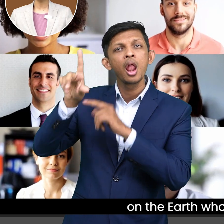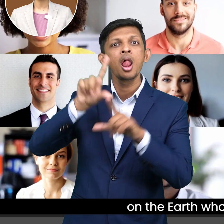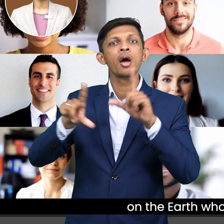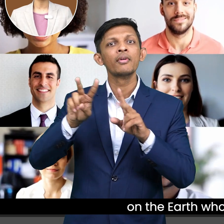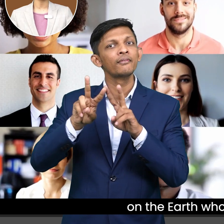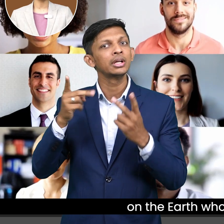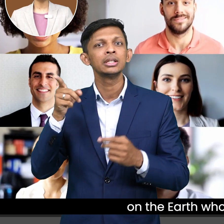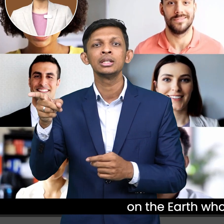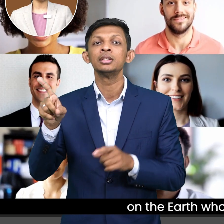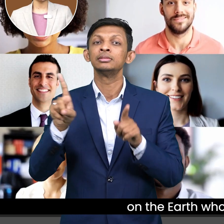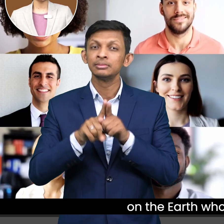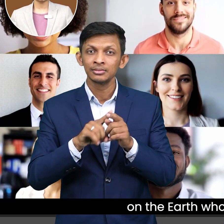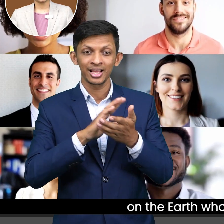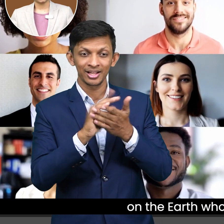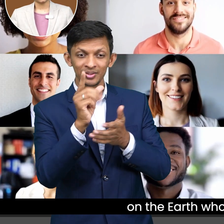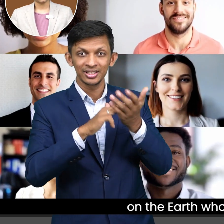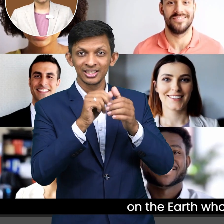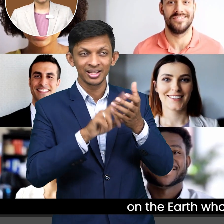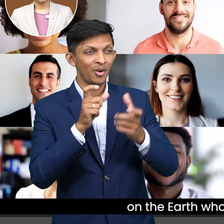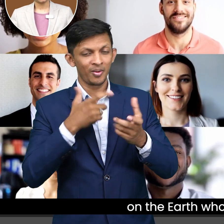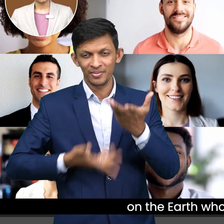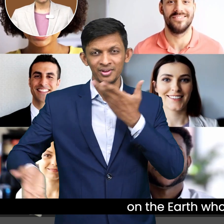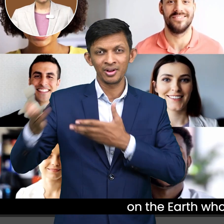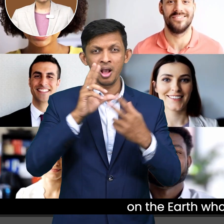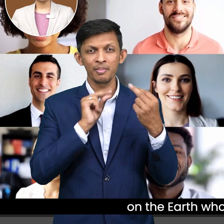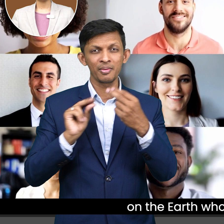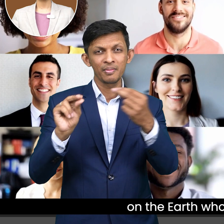earth who speak a language.